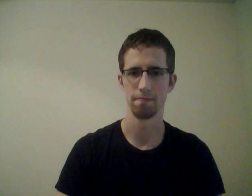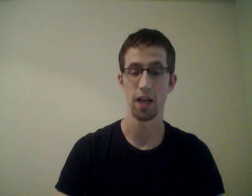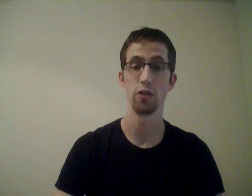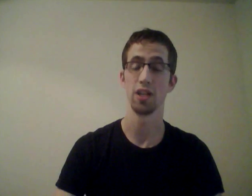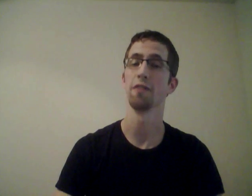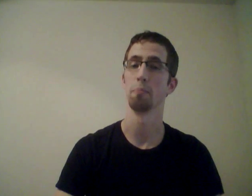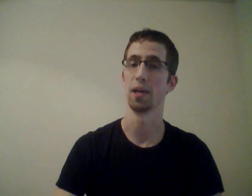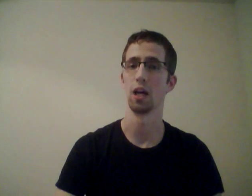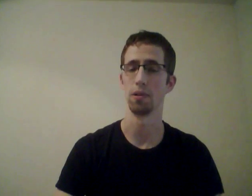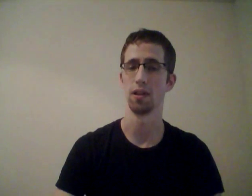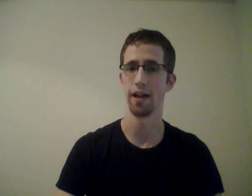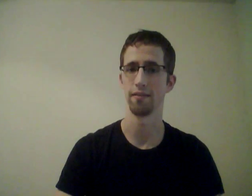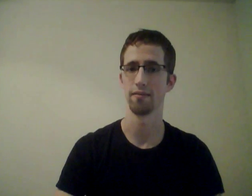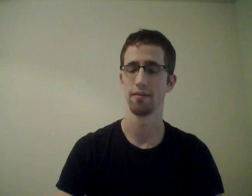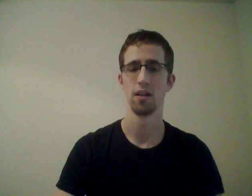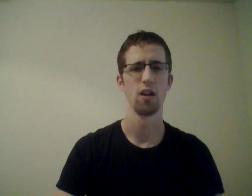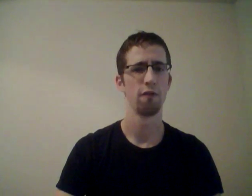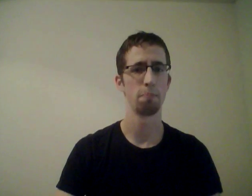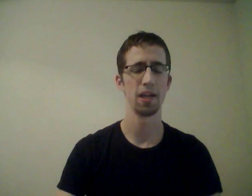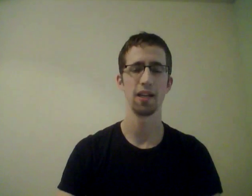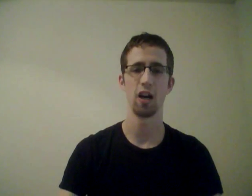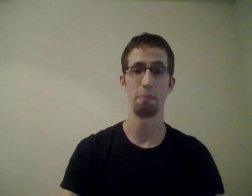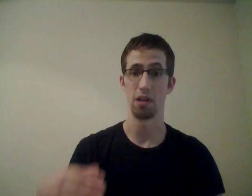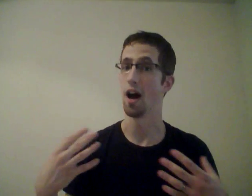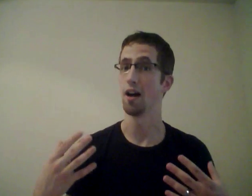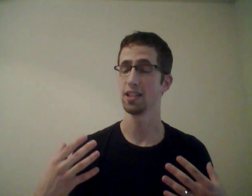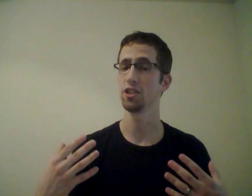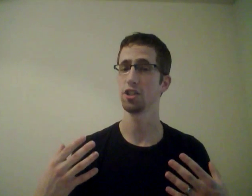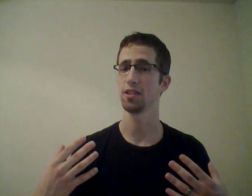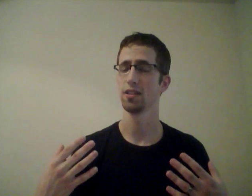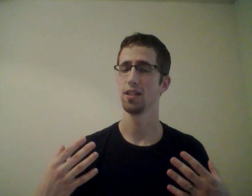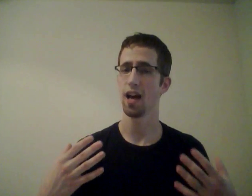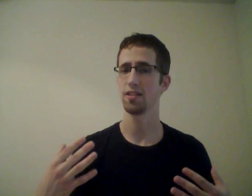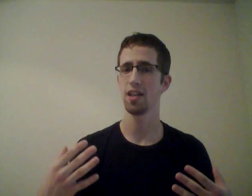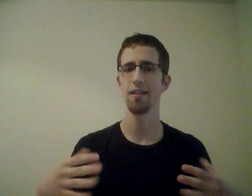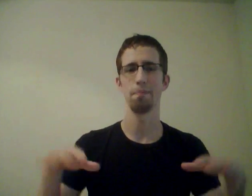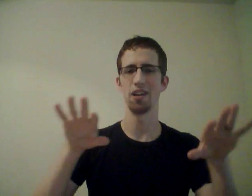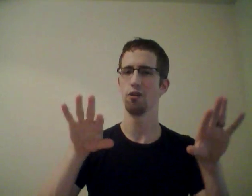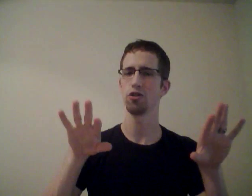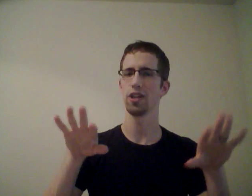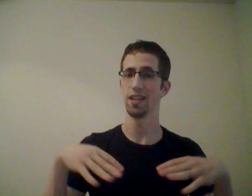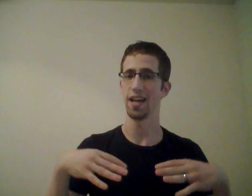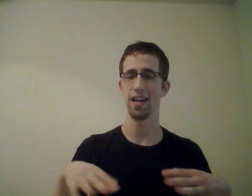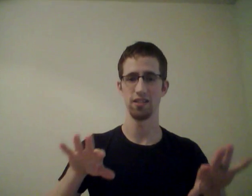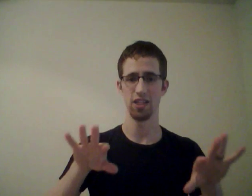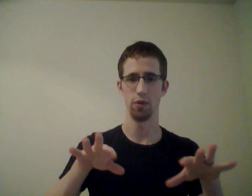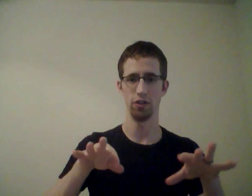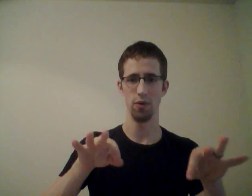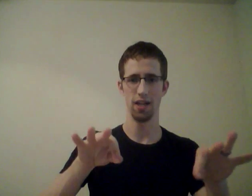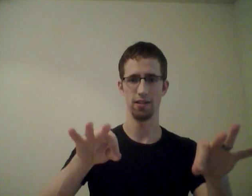I do see it for pick up a lot. For picking up knowledge, I see it, but usually in that case I see it with 2 hands.